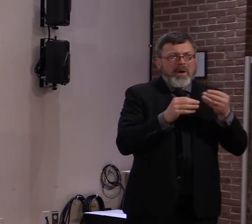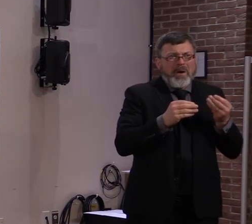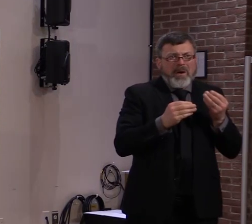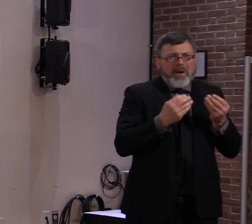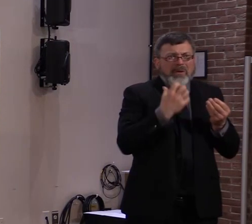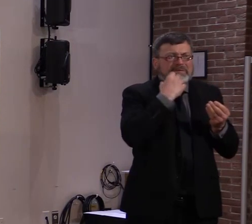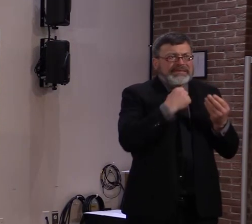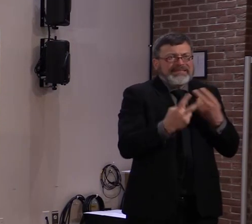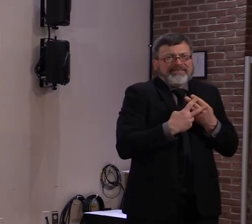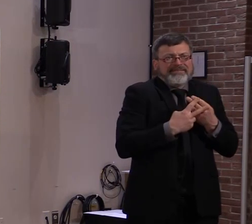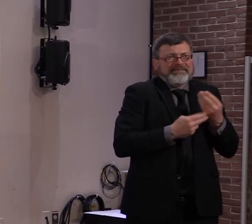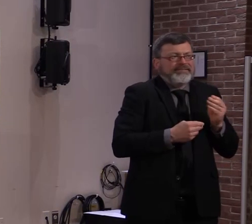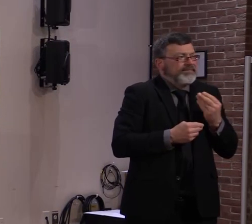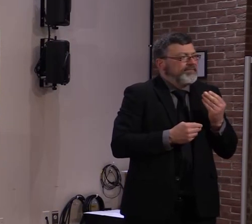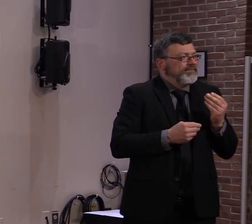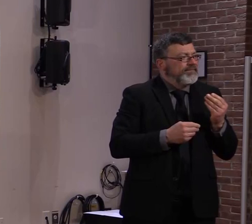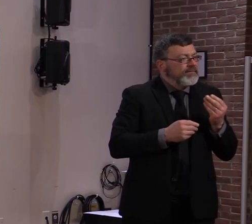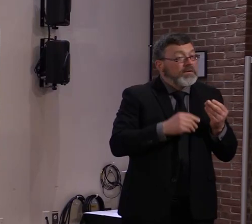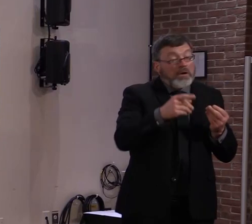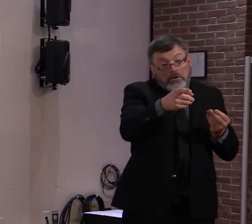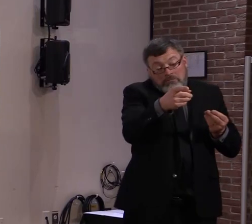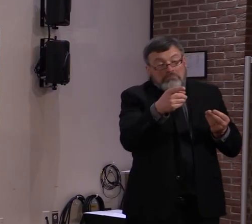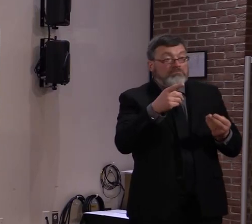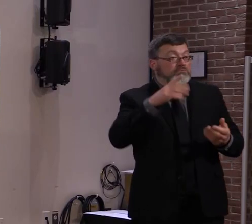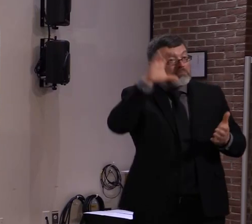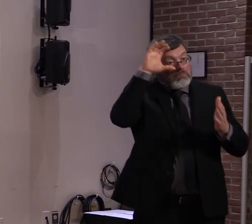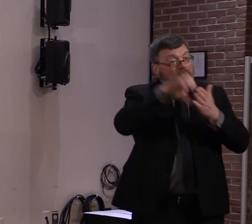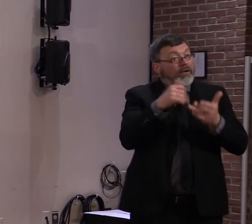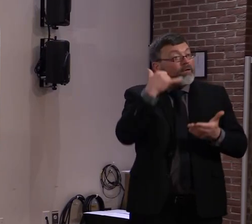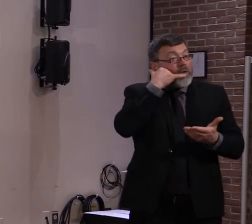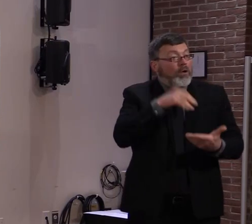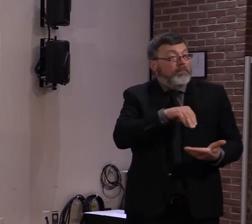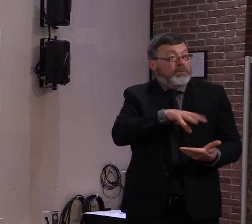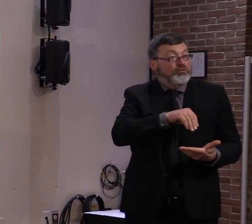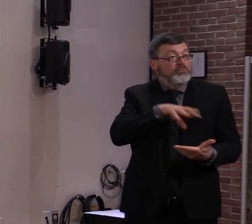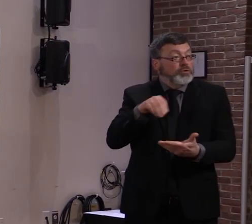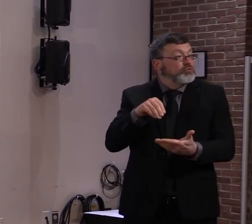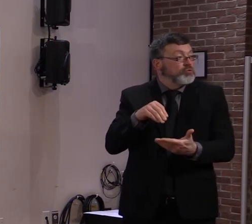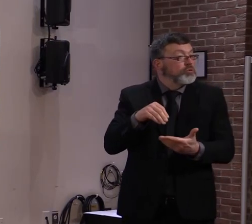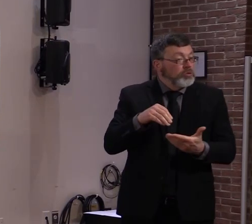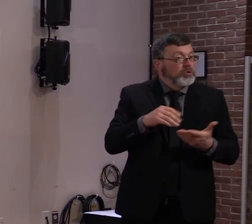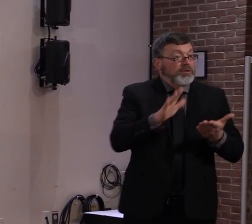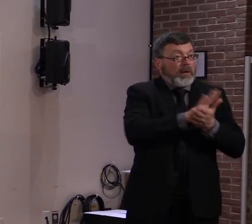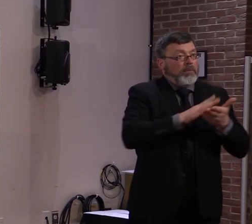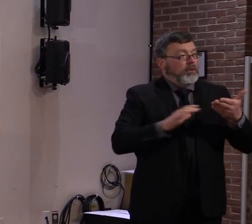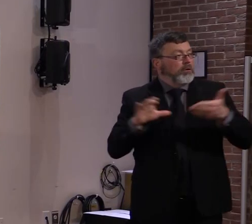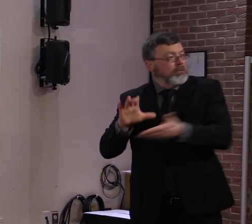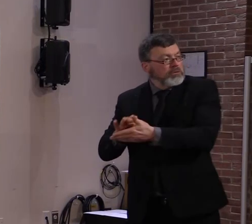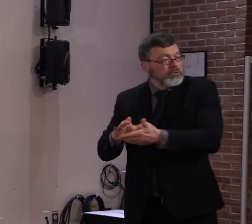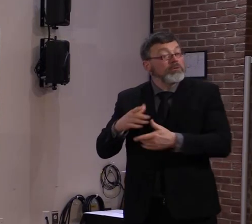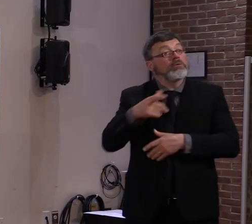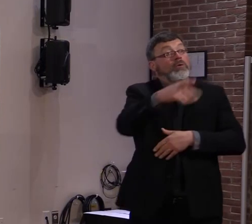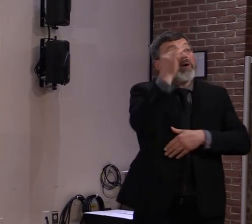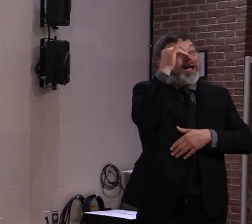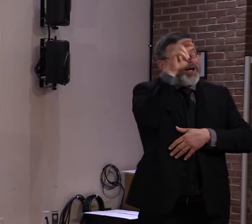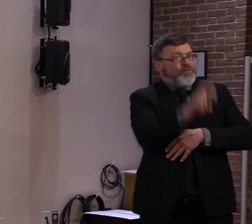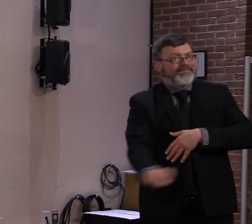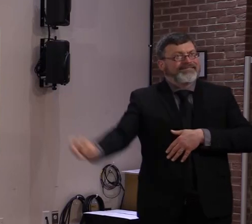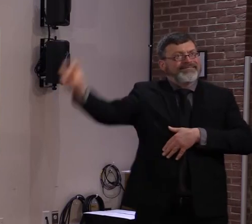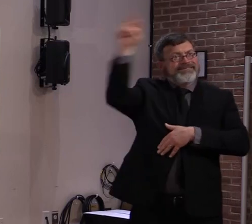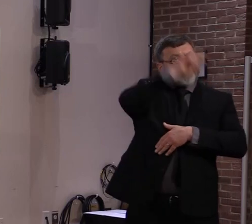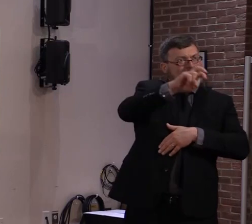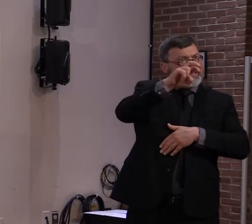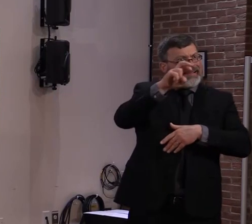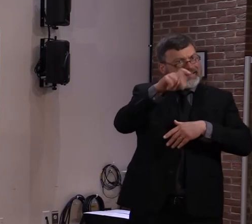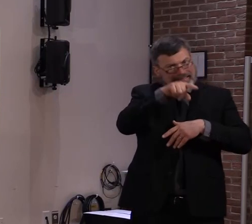you lose your vaccination card, you can request a record of your vaccination from the registry directly